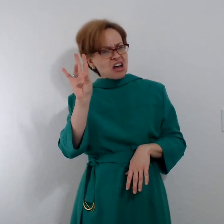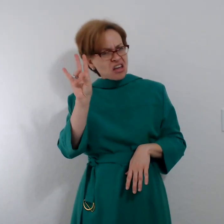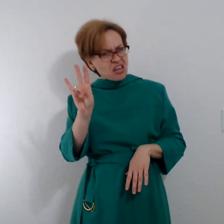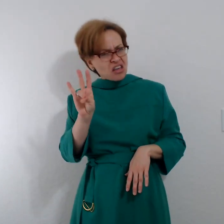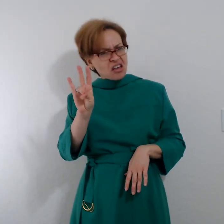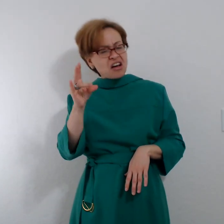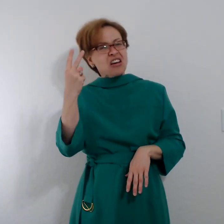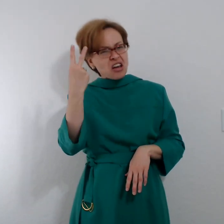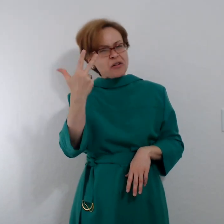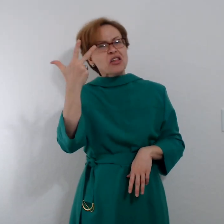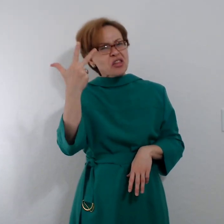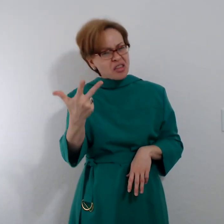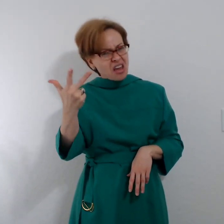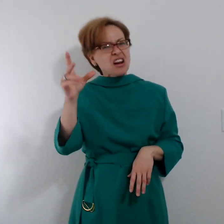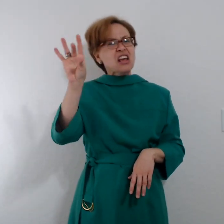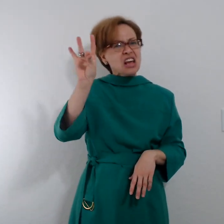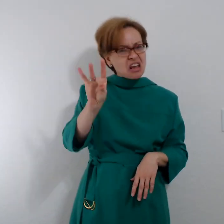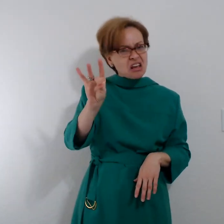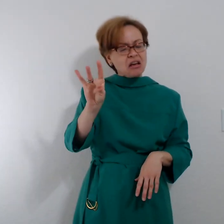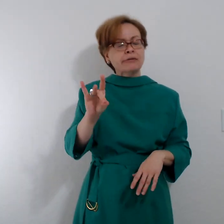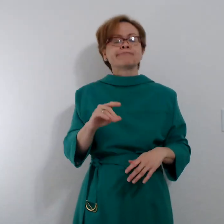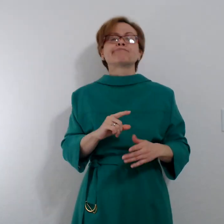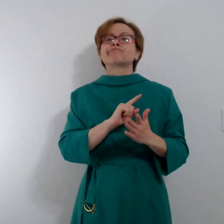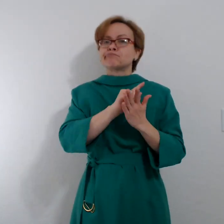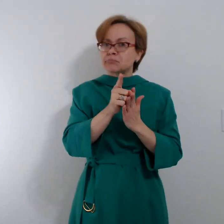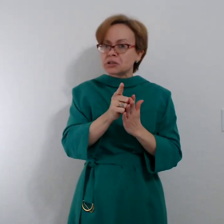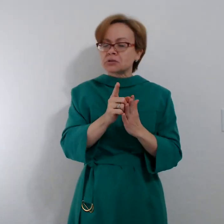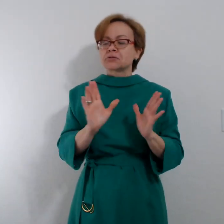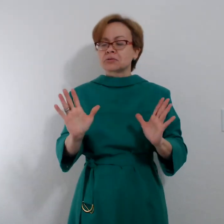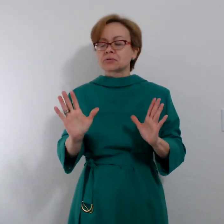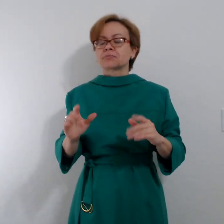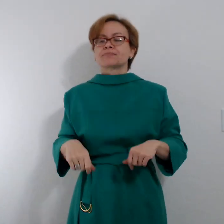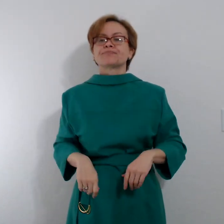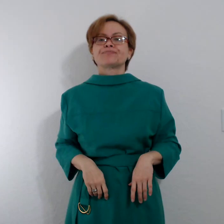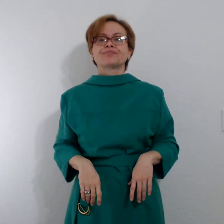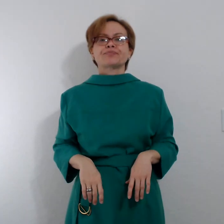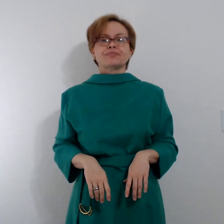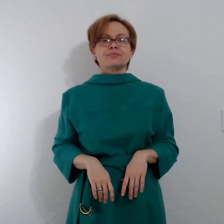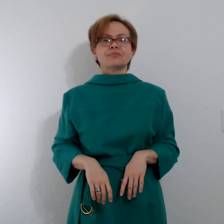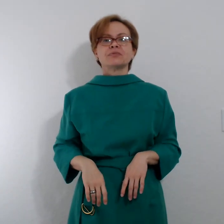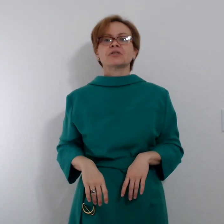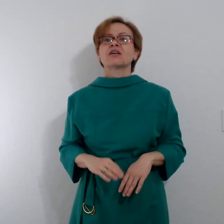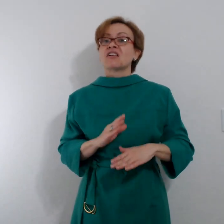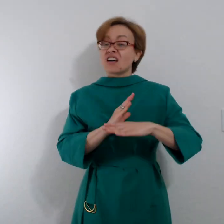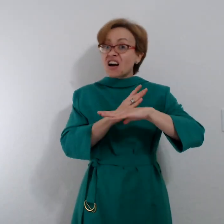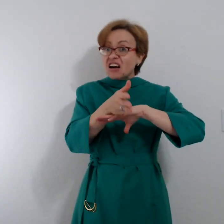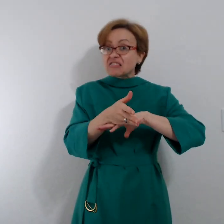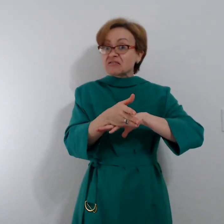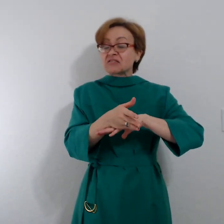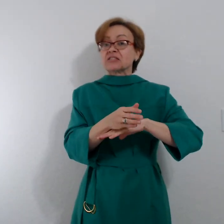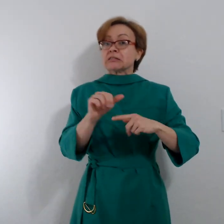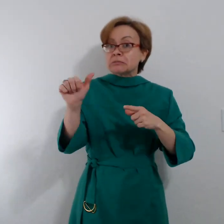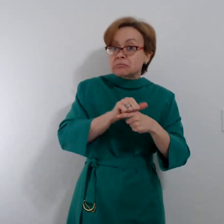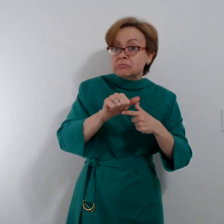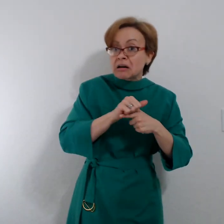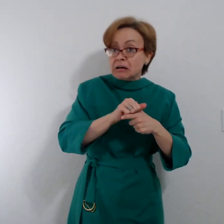In 4 months of training, I was able to hold my breath for over 7 minutes. I wanted